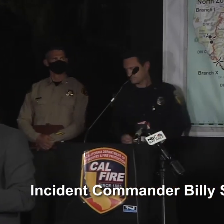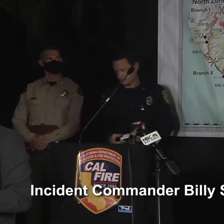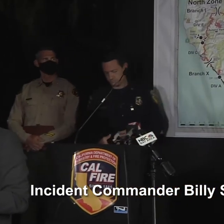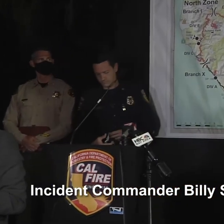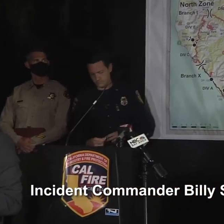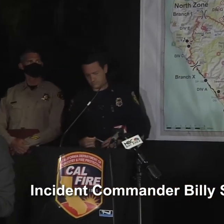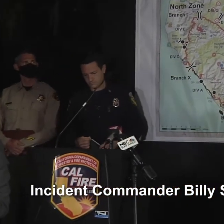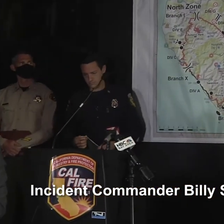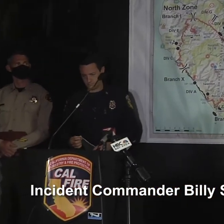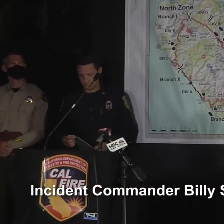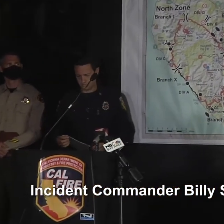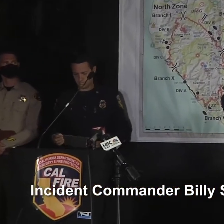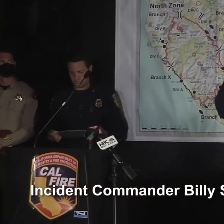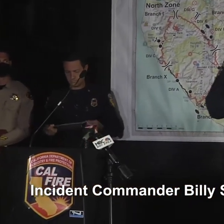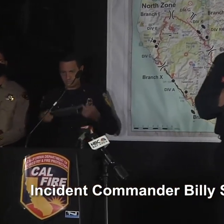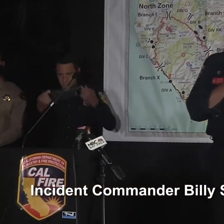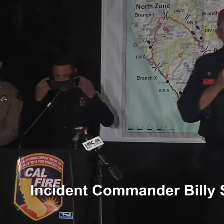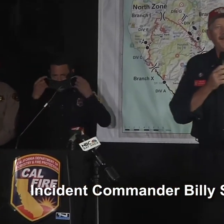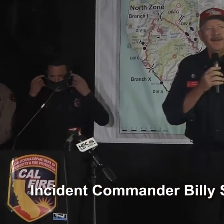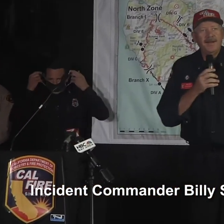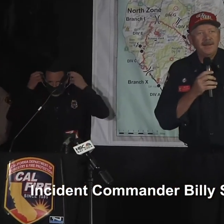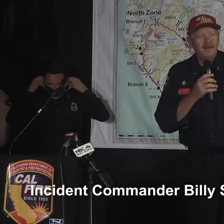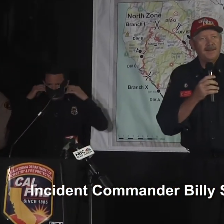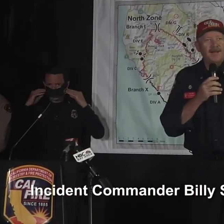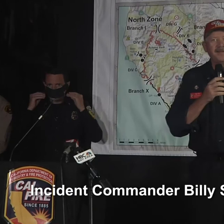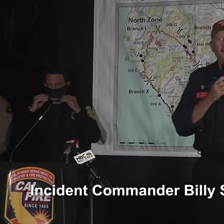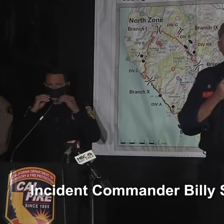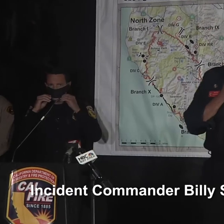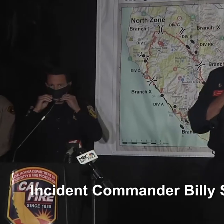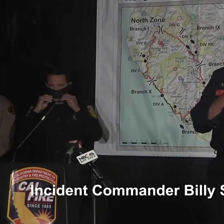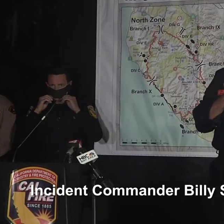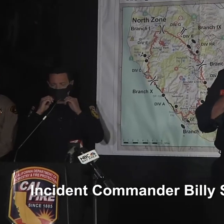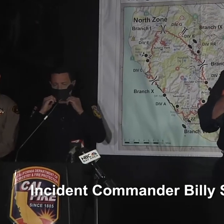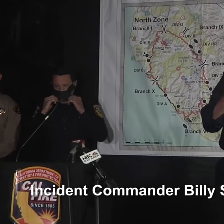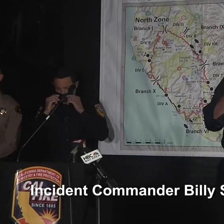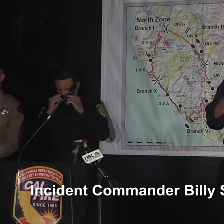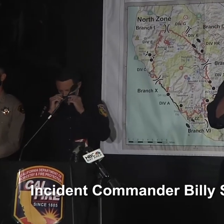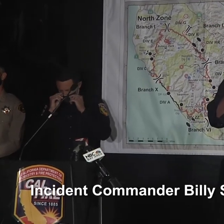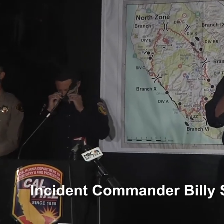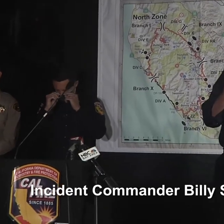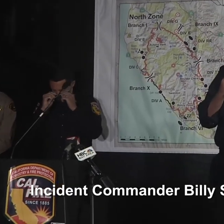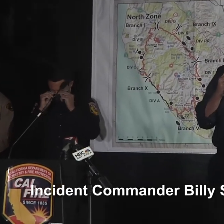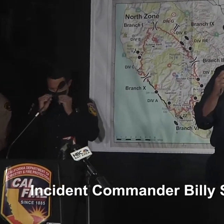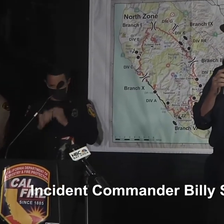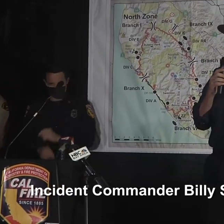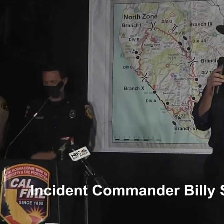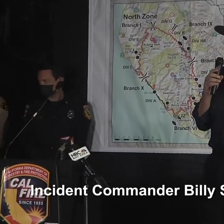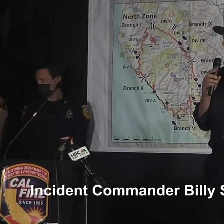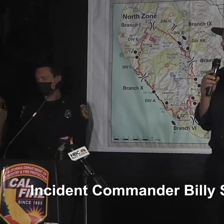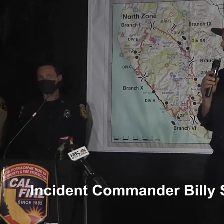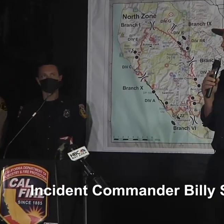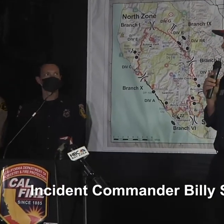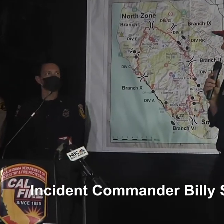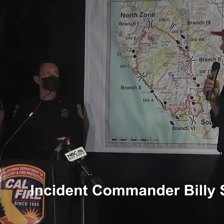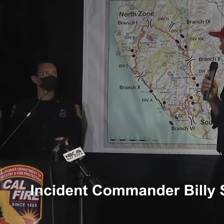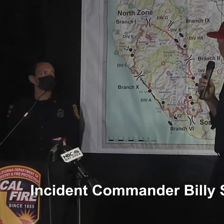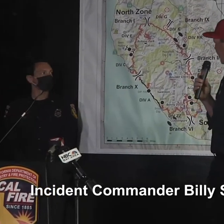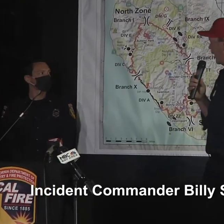Hey, good morning. Obviously, positive news over the last couple of days on the fire. We're able to gain additional perimeter